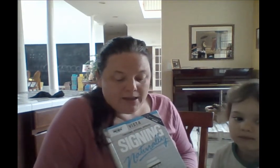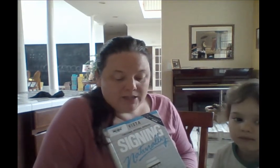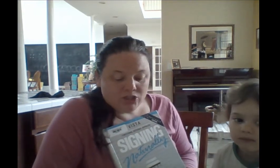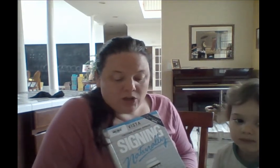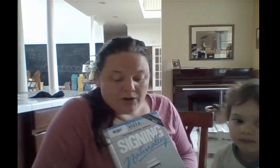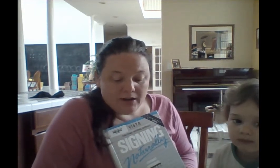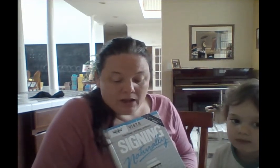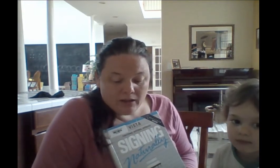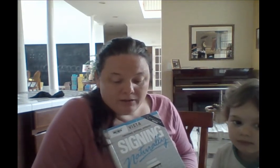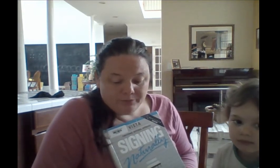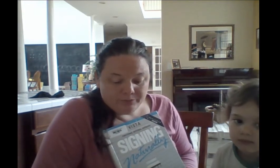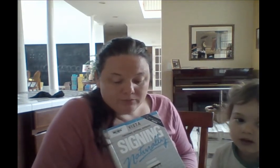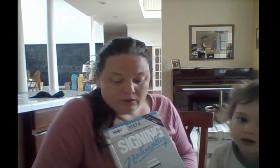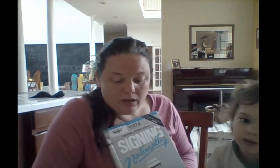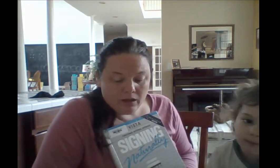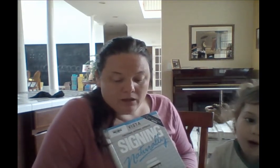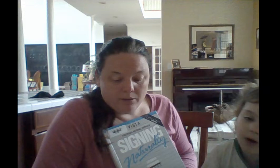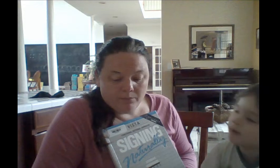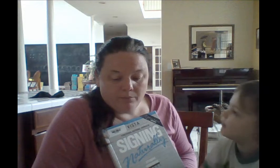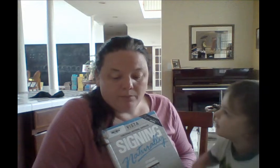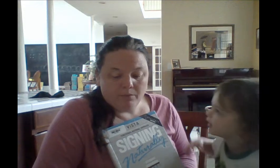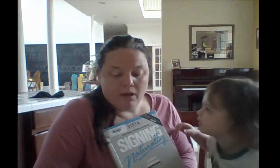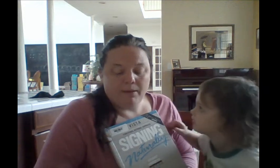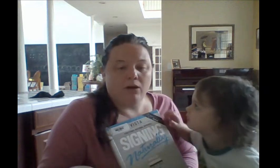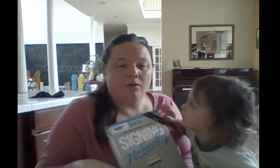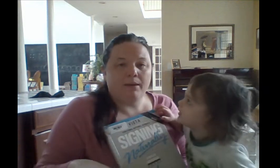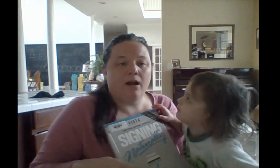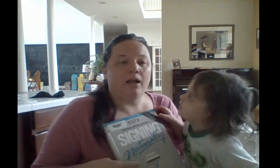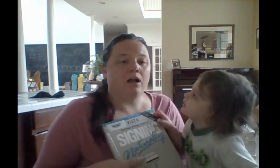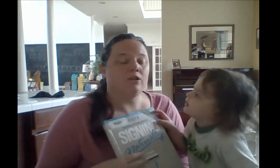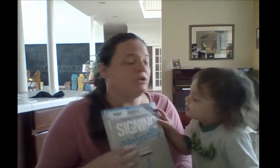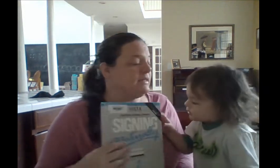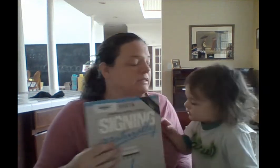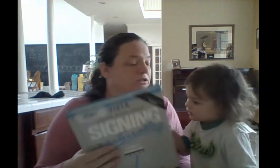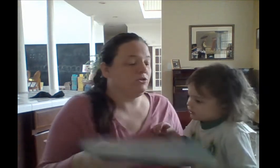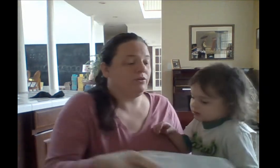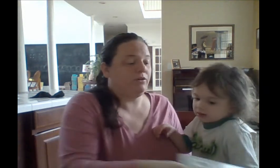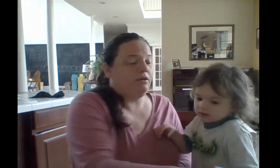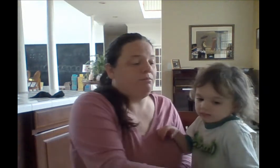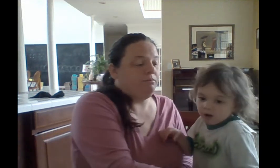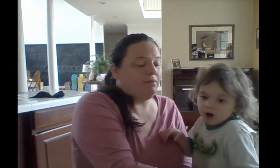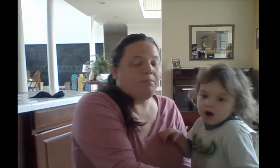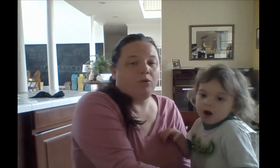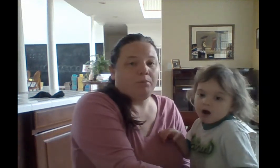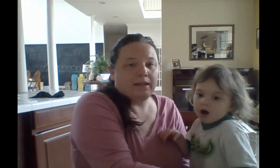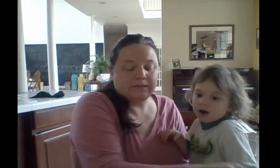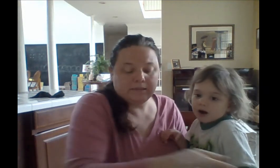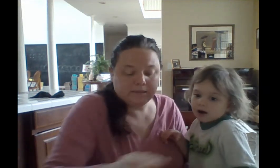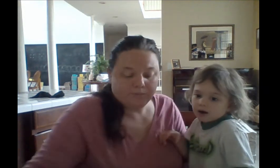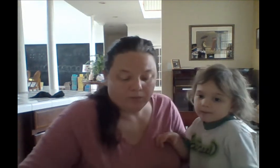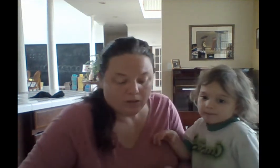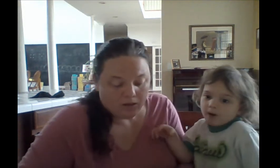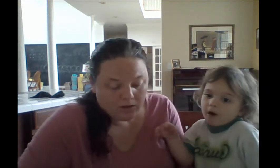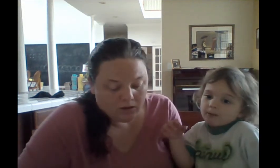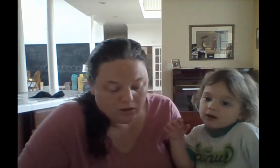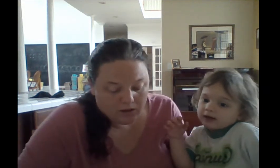Page 39, Mom, I can't about comparing see and me. contrasting two different people or places. Mom, I can't